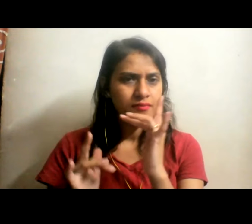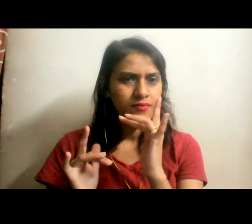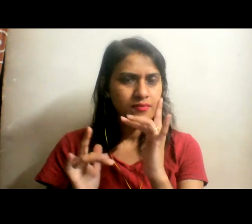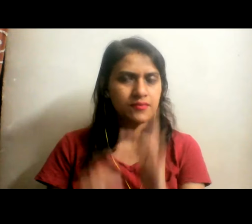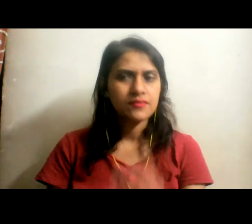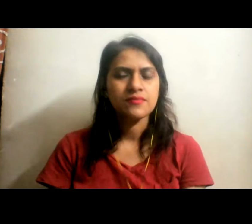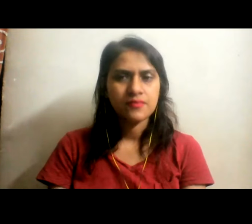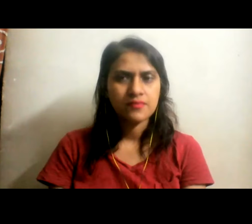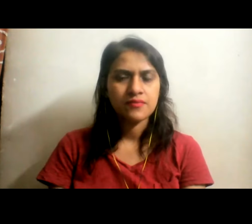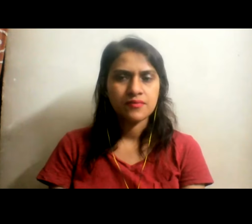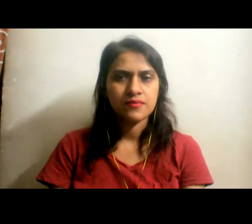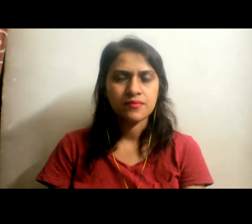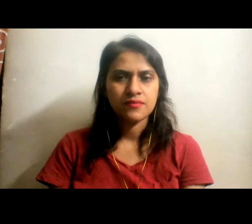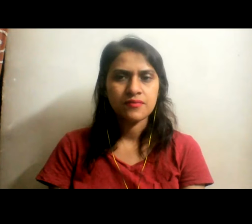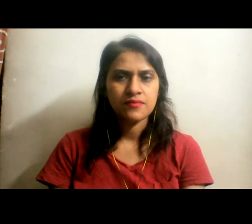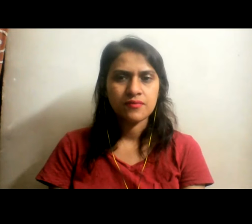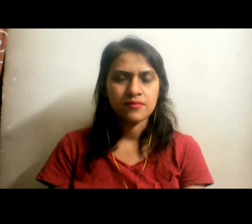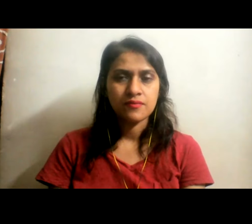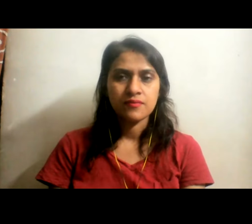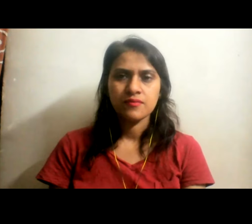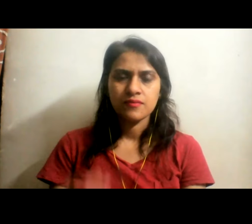Bhavya, we lost you. Now,